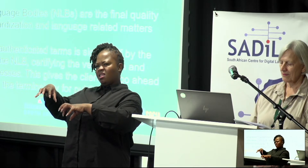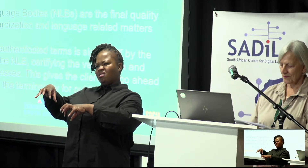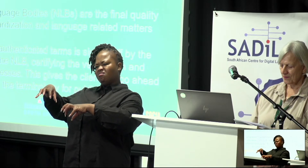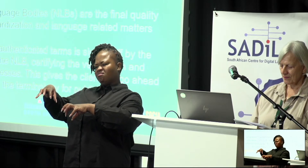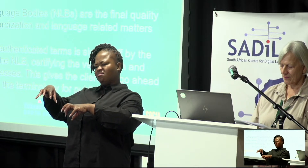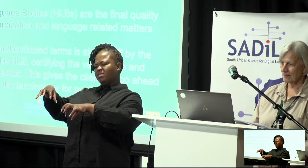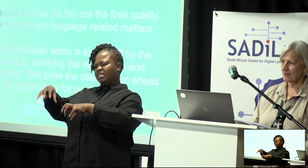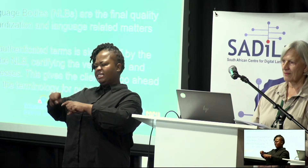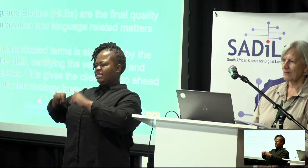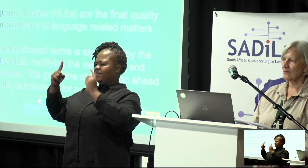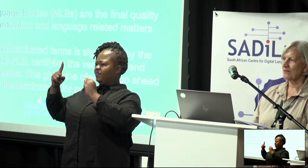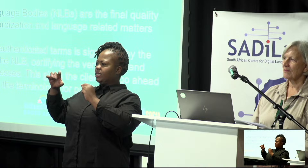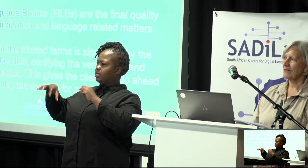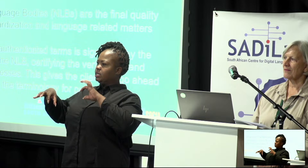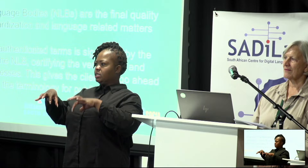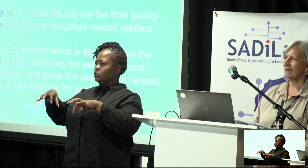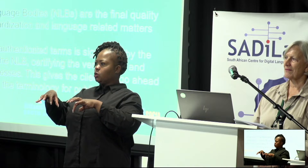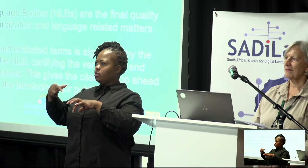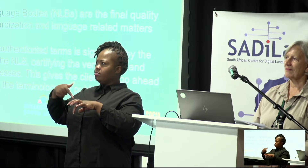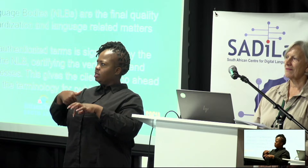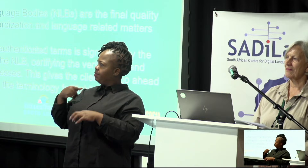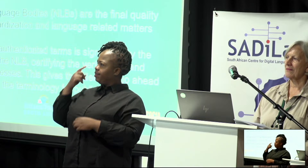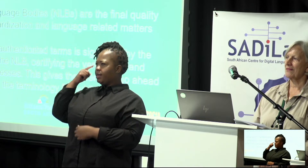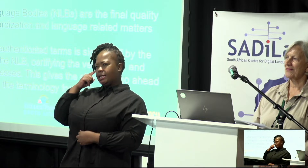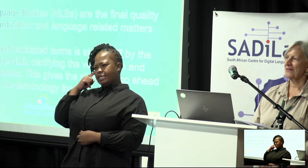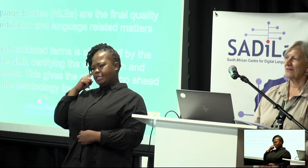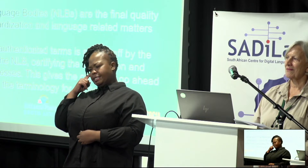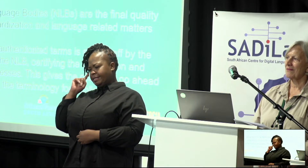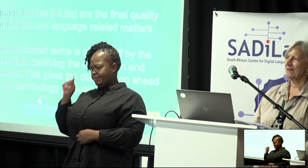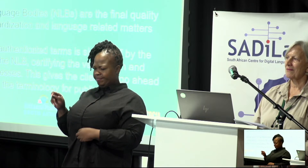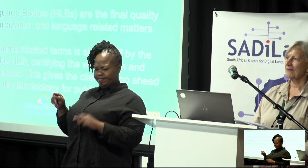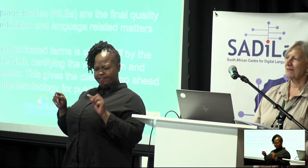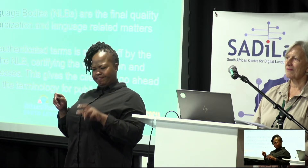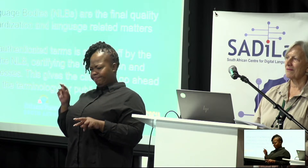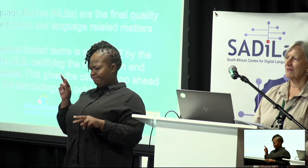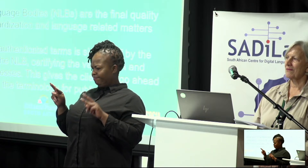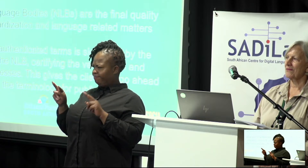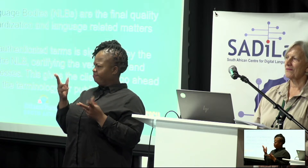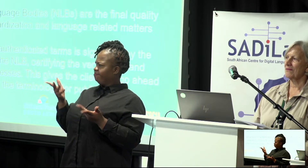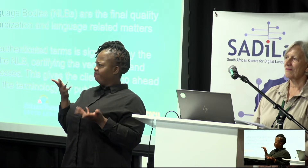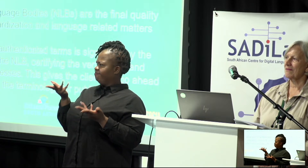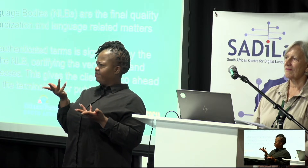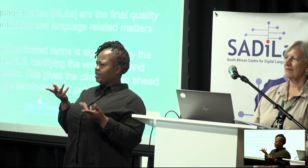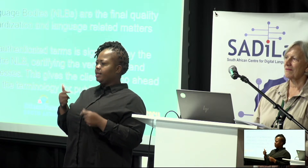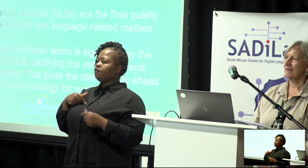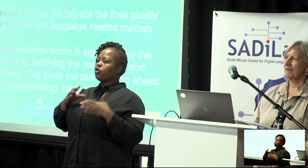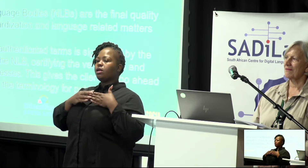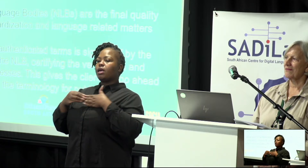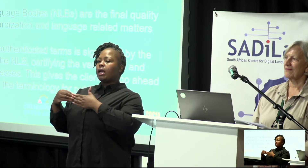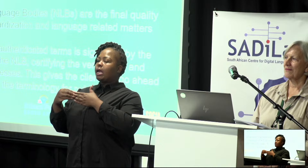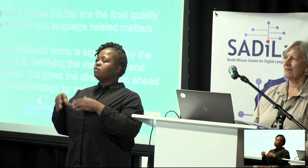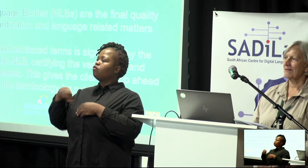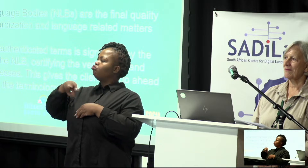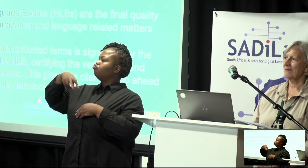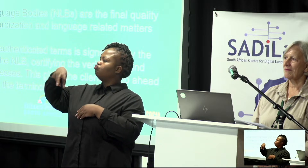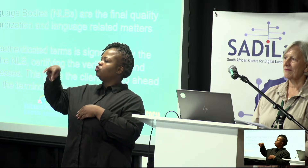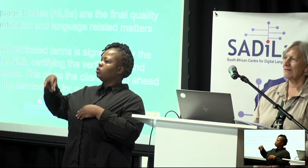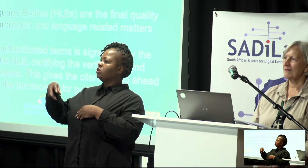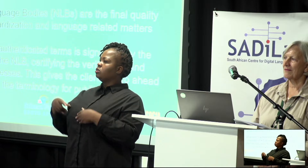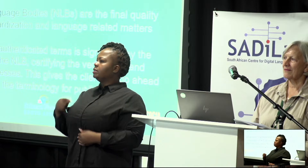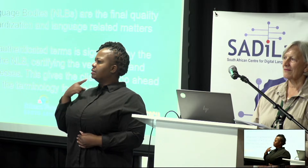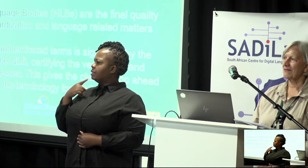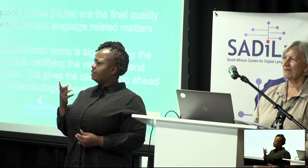parts of the mountain. So what comes to my mind, I'm thinking, okay, so I'm talking to our guide to say maybe an